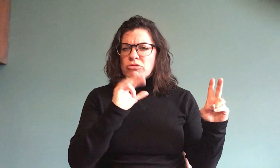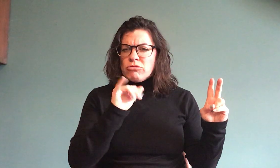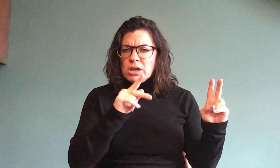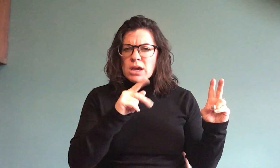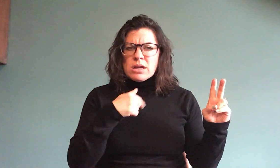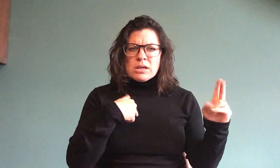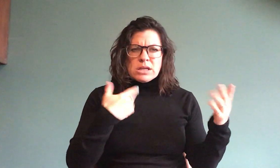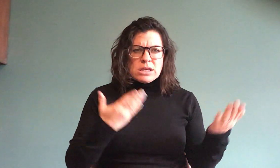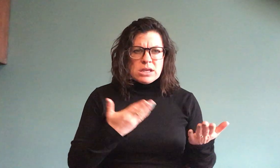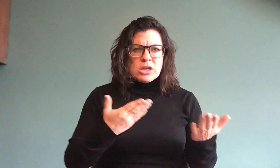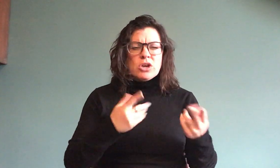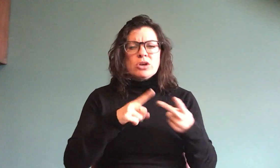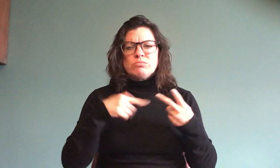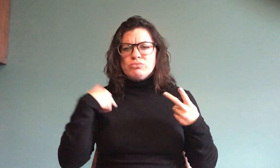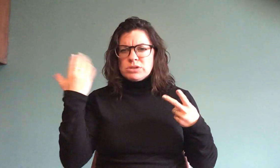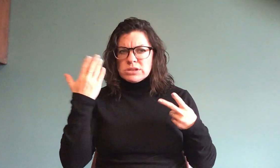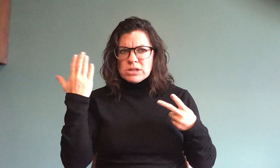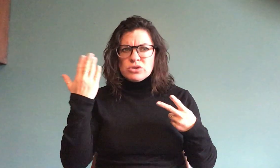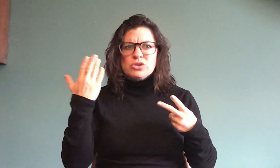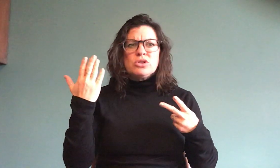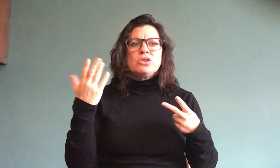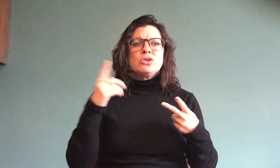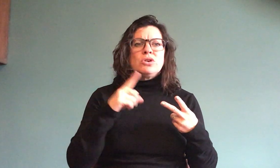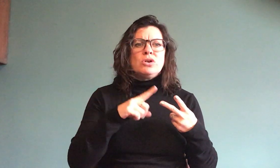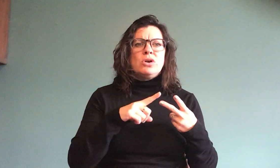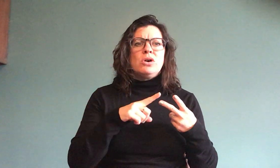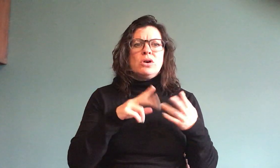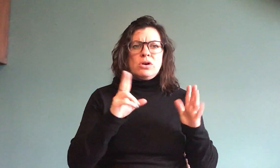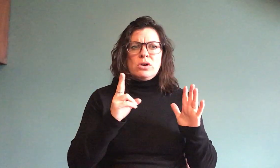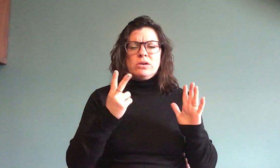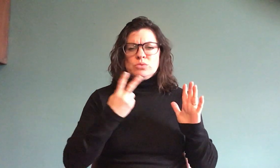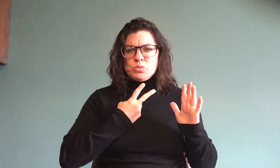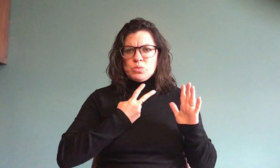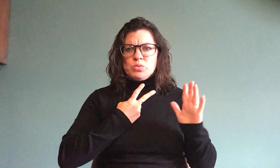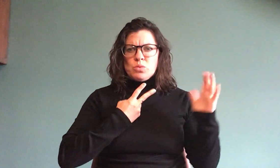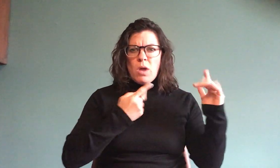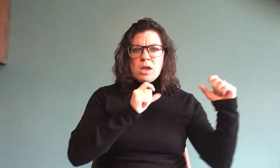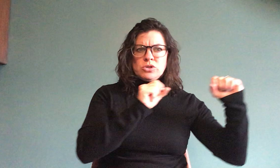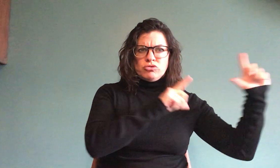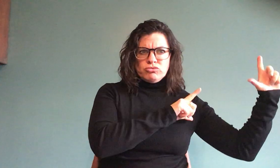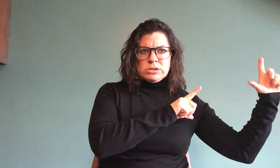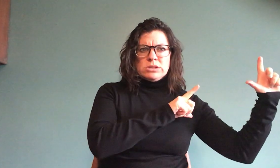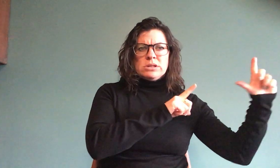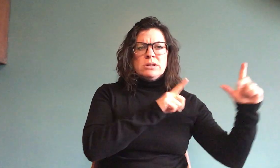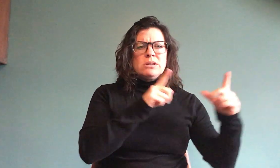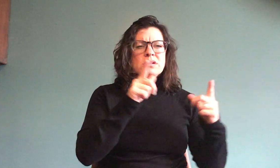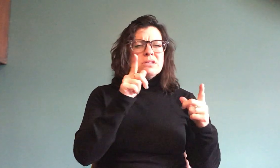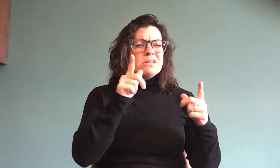that puts me in twice. Okay. Some weird thing like that. Okay. So